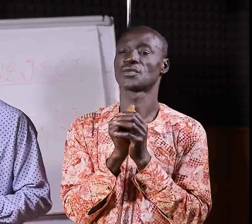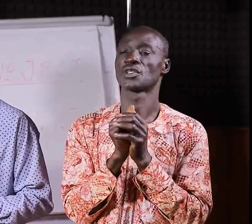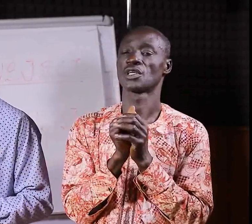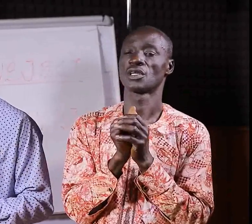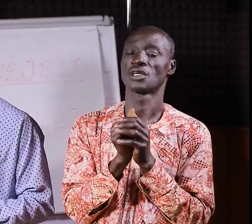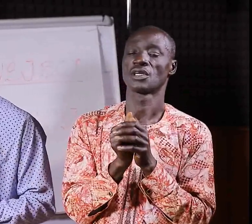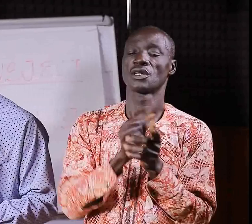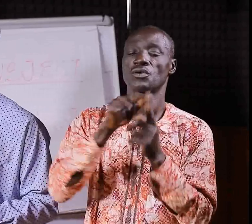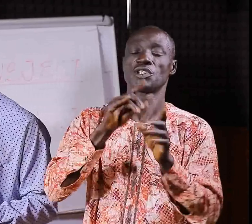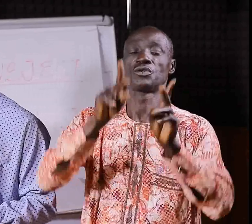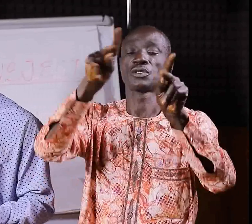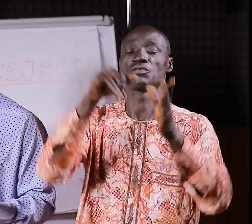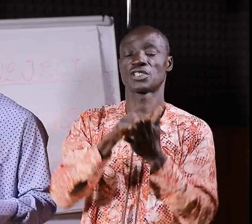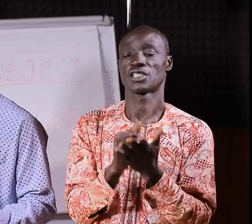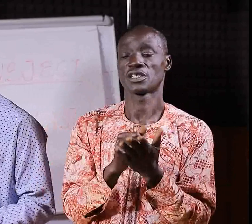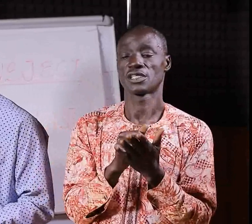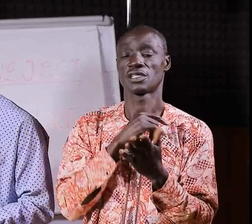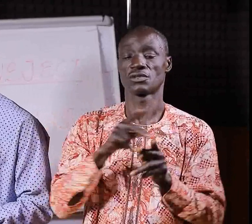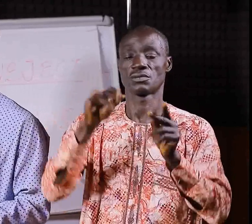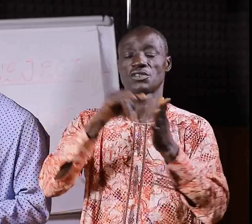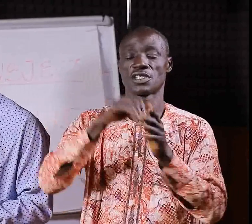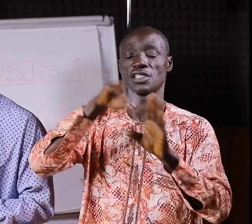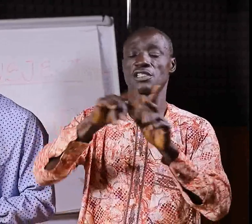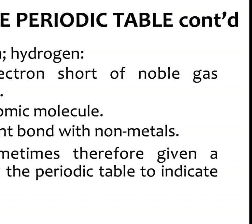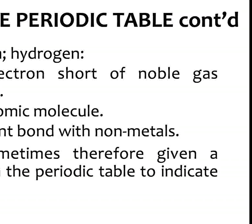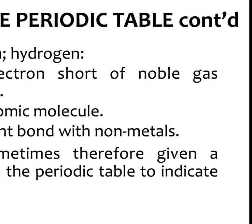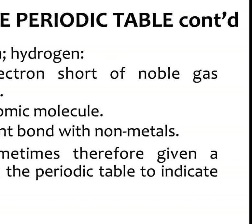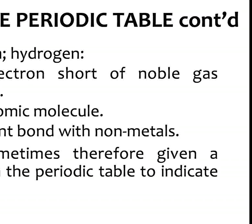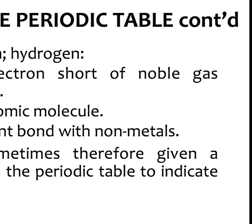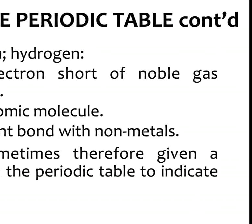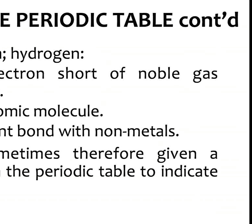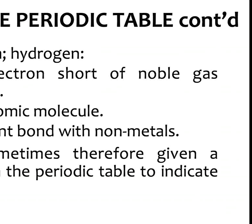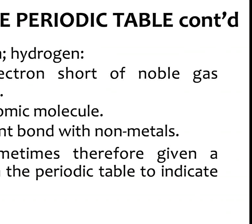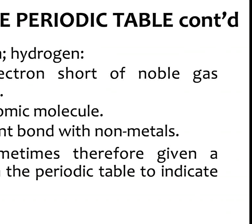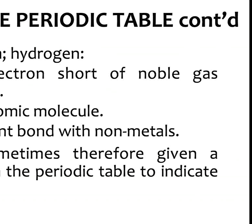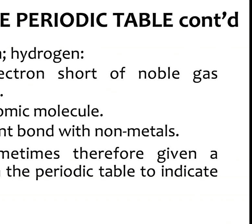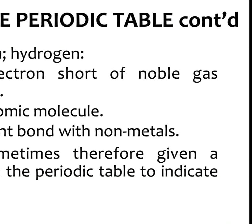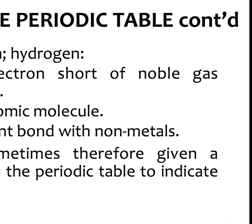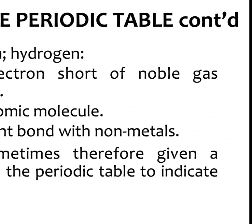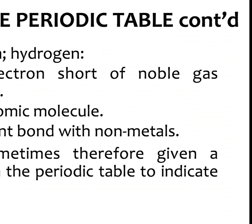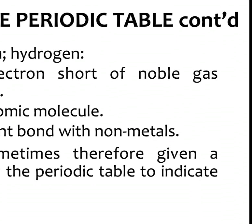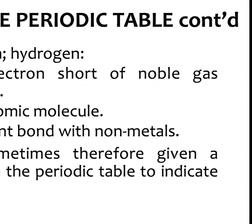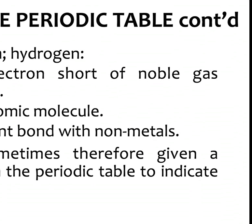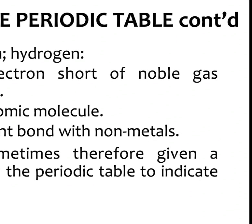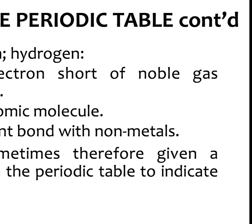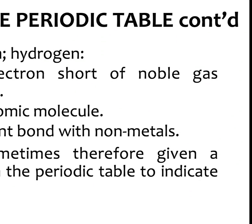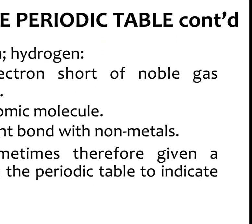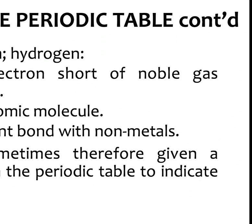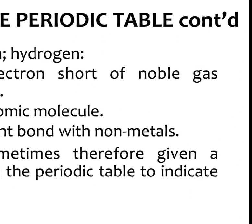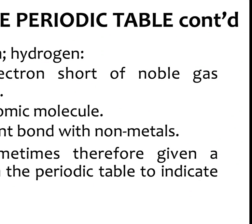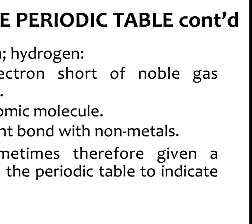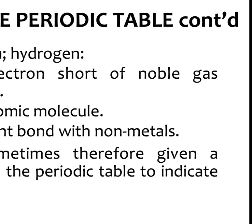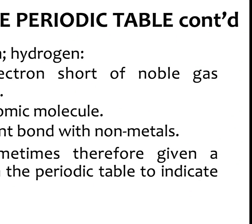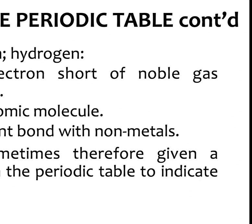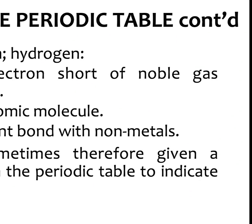we place it in that case? Then we place it in group 7, halogens. So like halogens, hydrogen has one